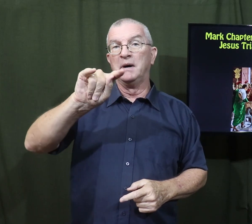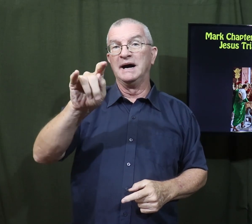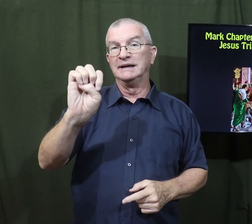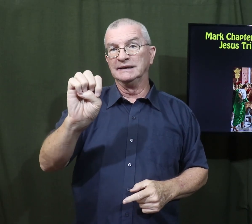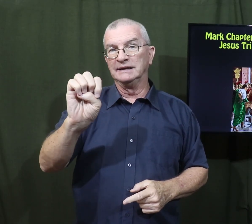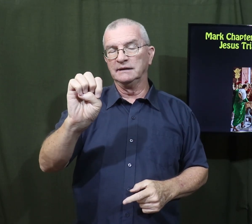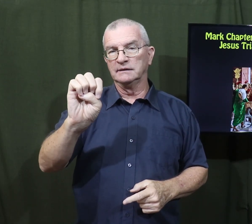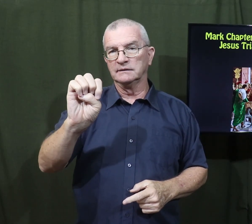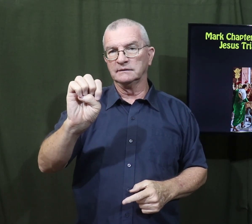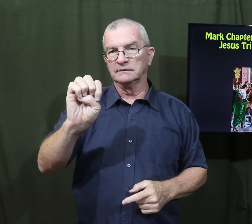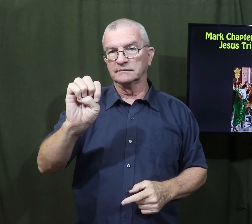Pilate.